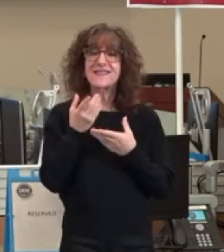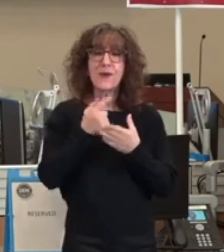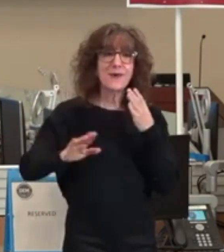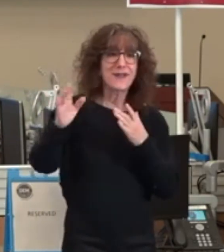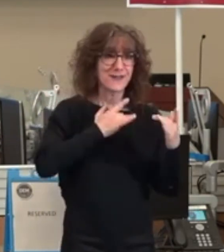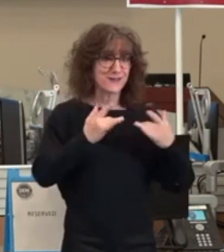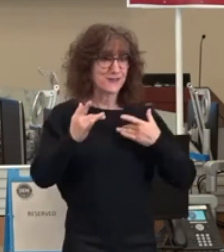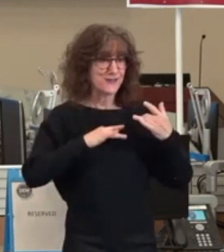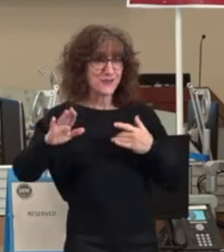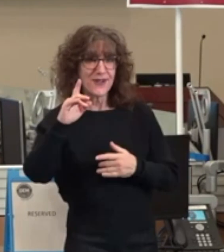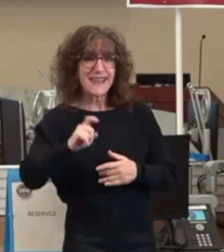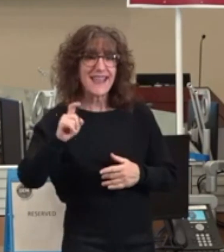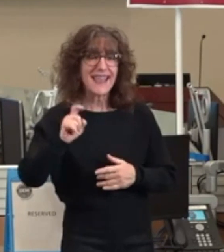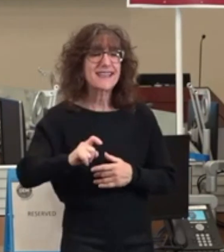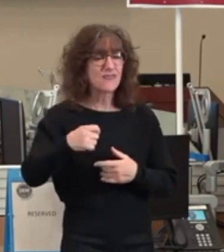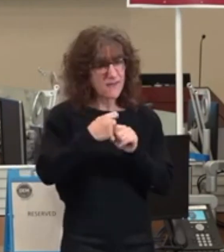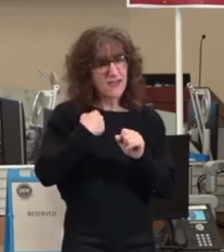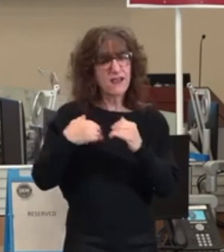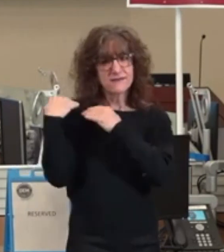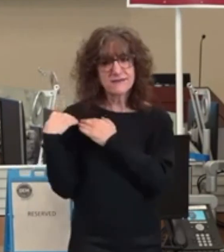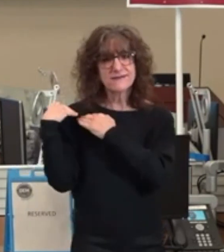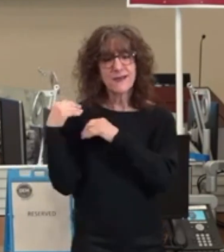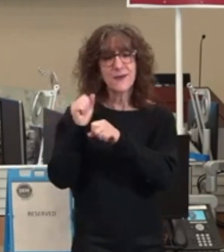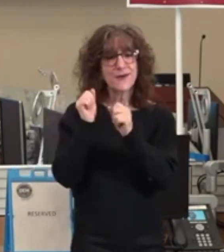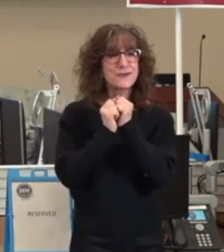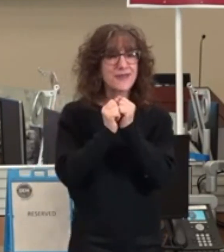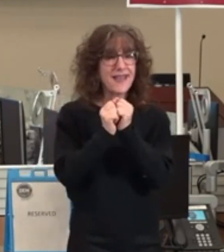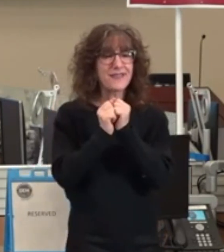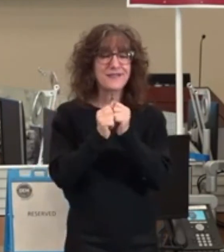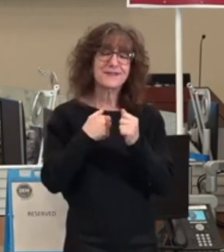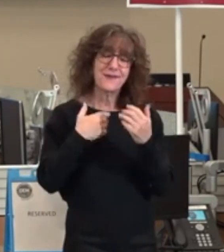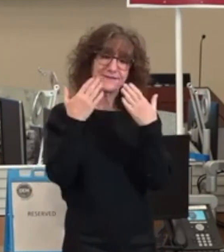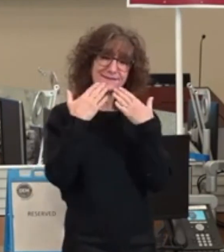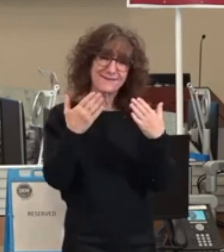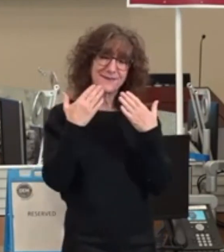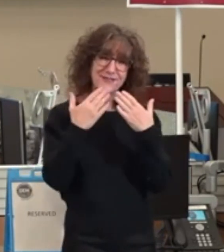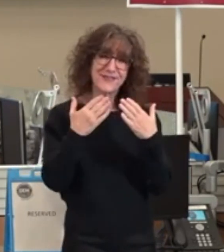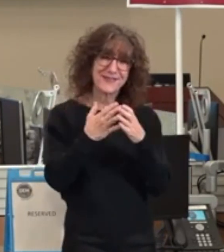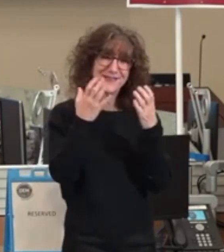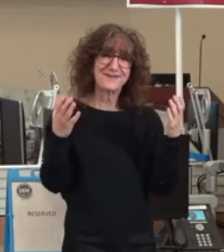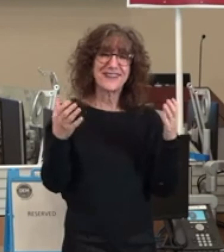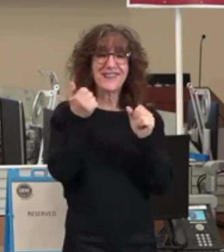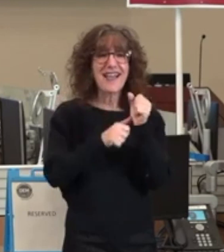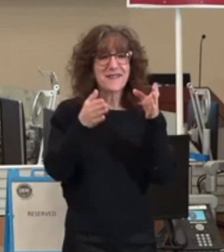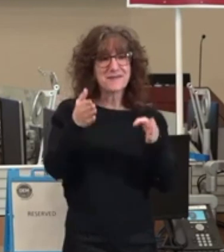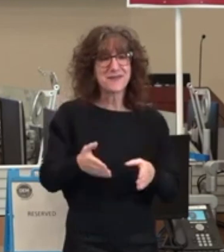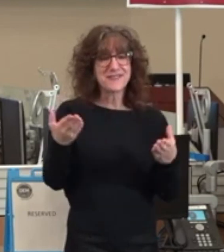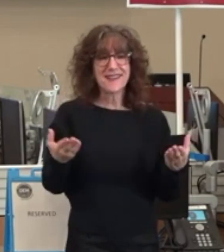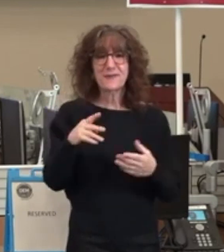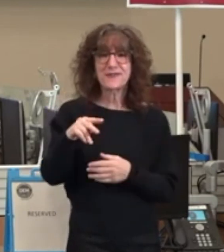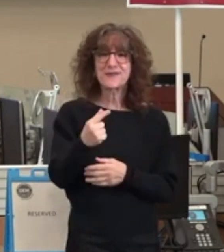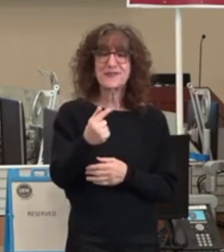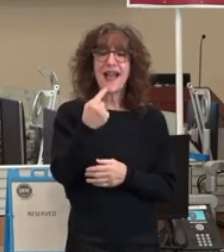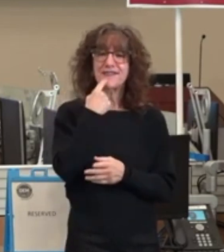your concerns and needs were, holding us accountable, working together. So I just appreciate so much every Prince Georgian. And as